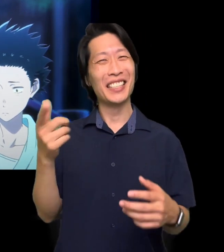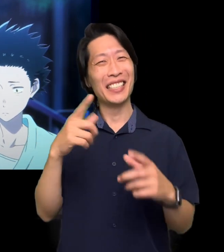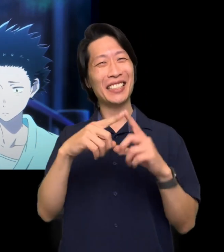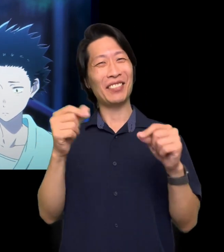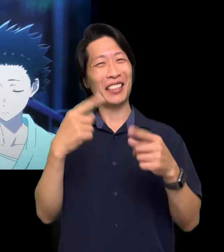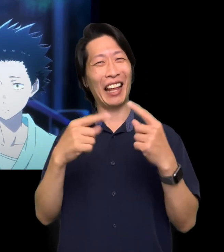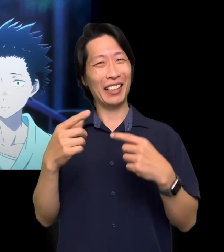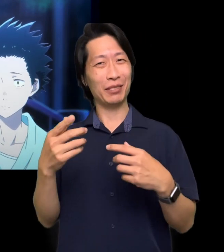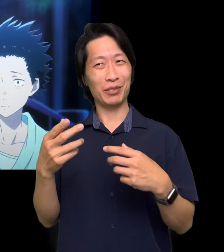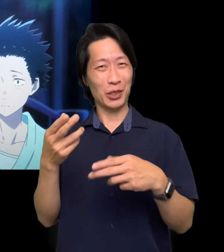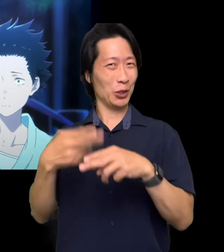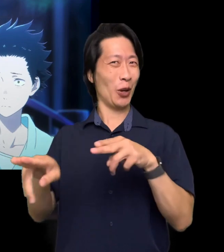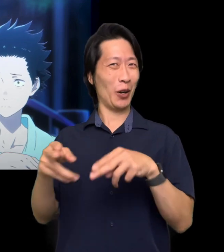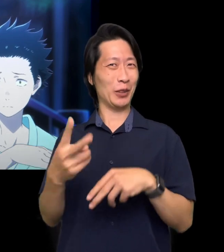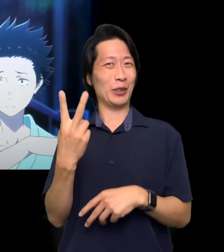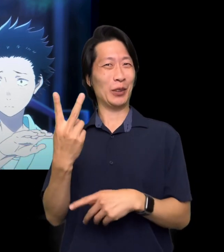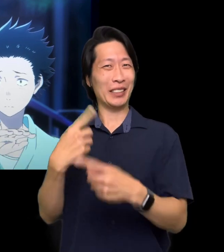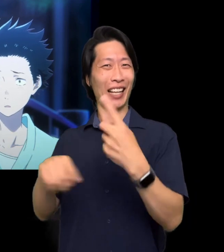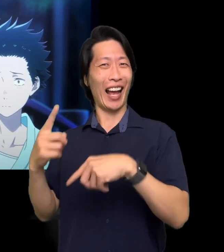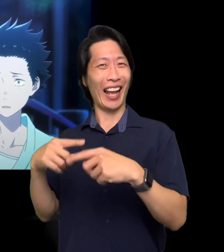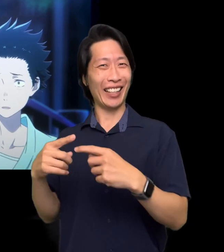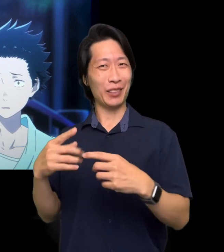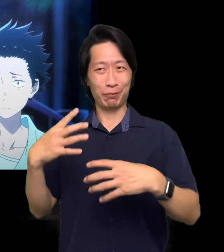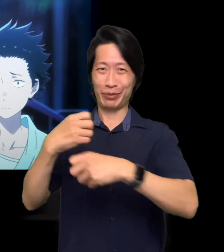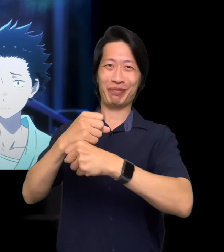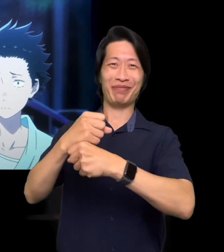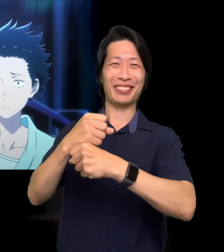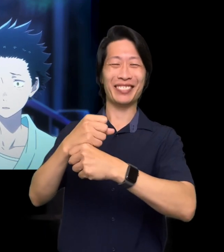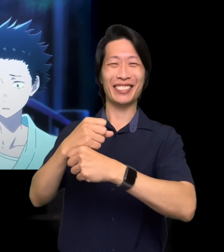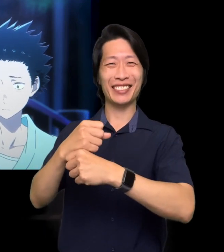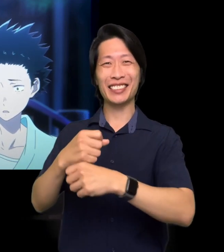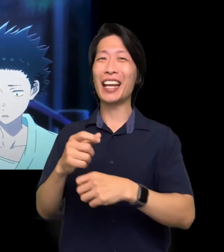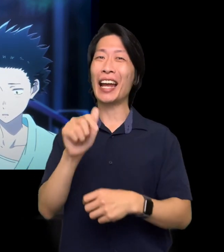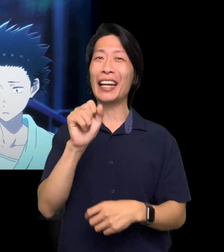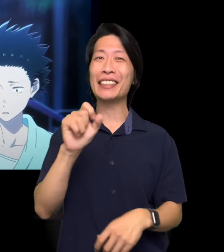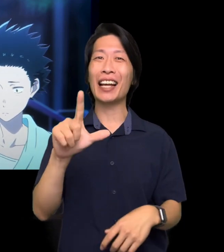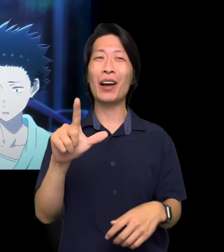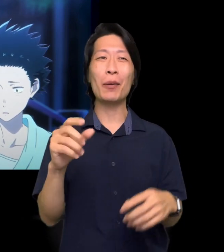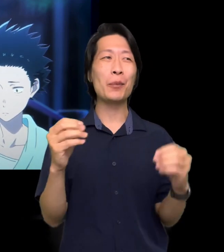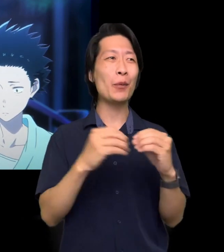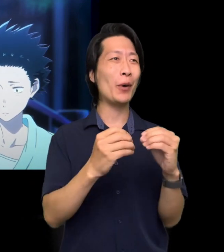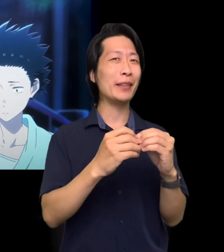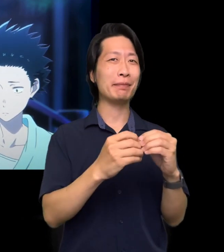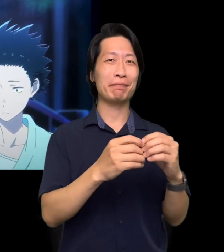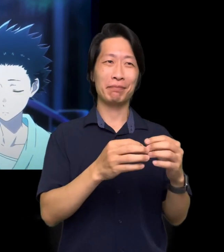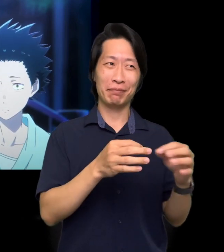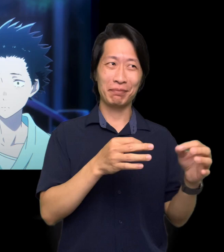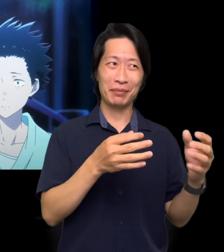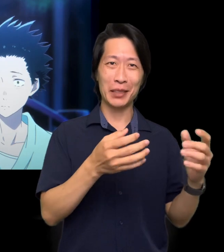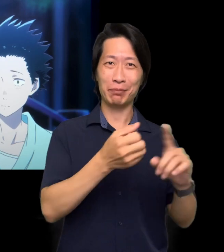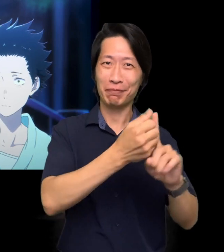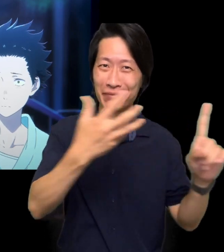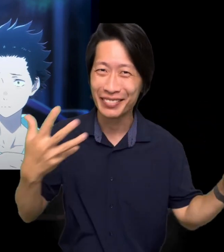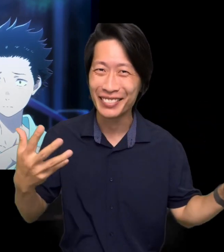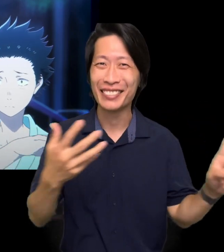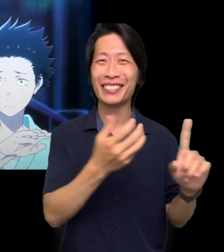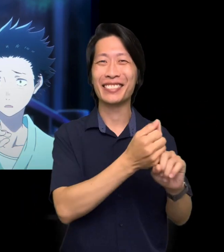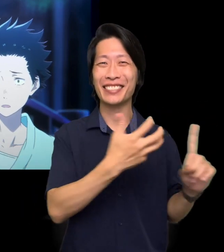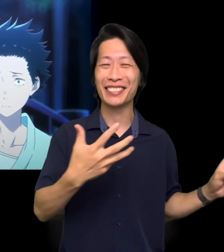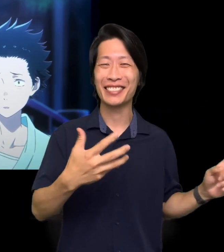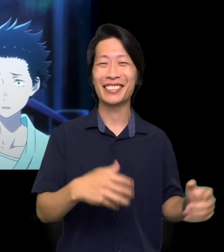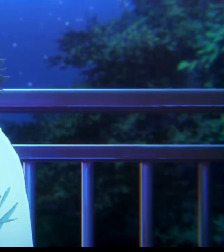Japanese sign language, you only have two signs.And conveys all that information, but in ASL, you really have to use a lot more